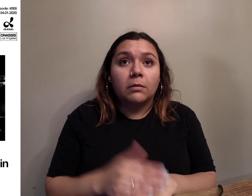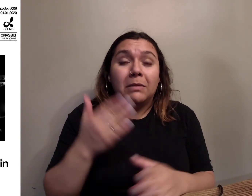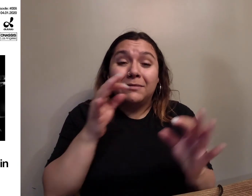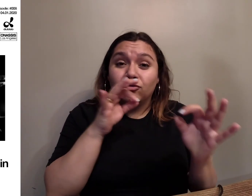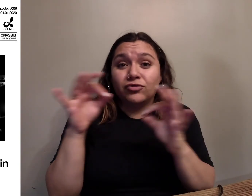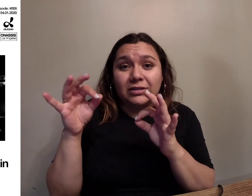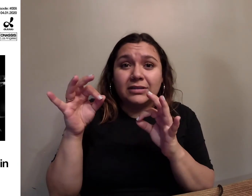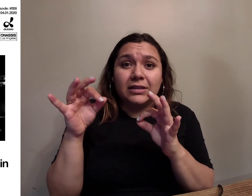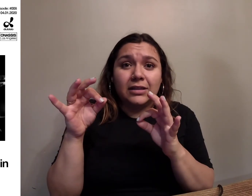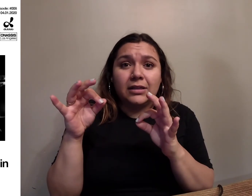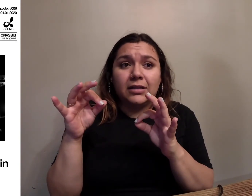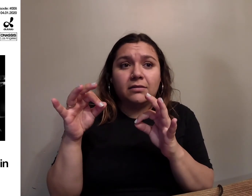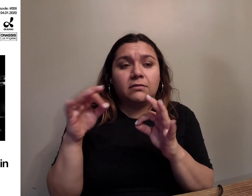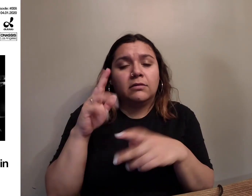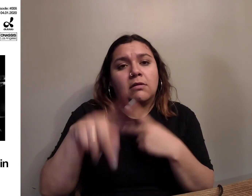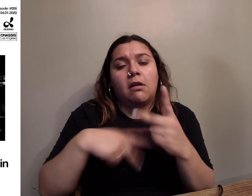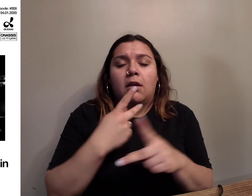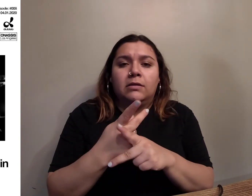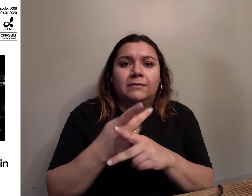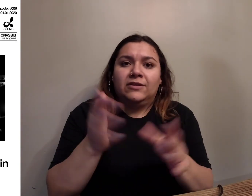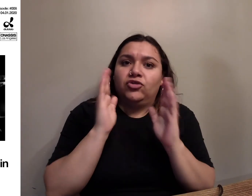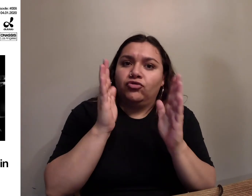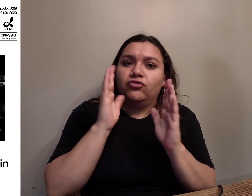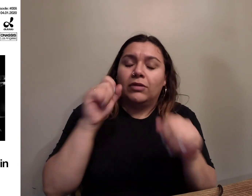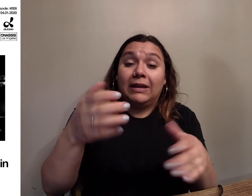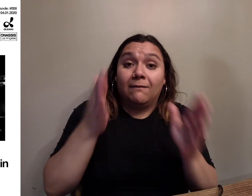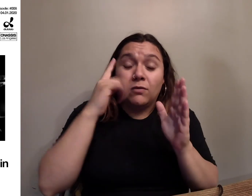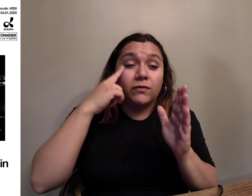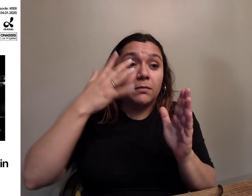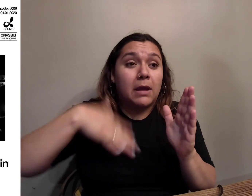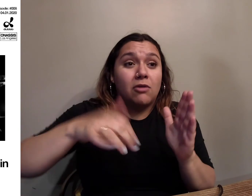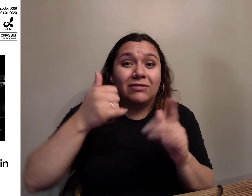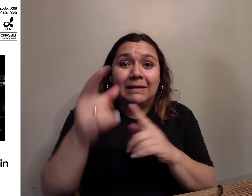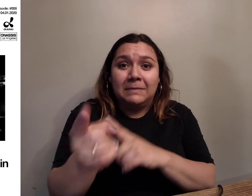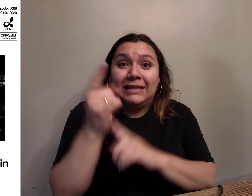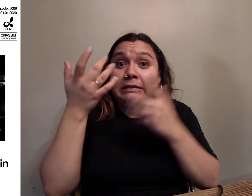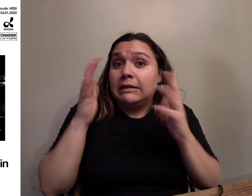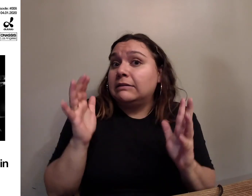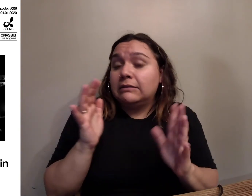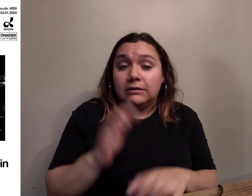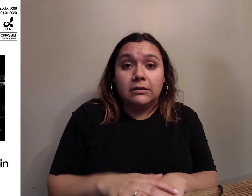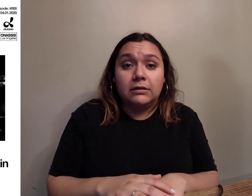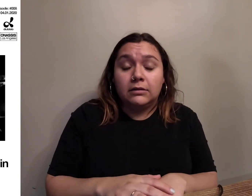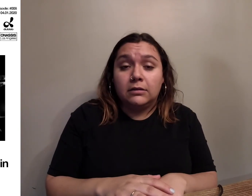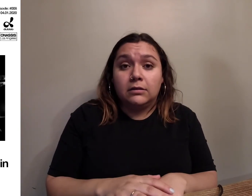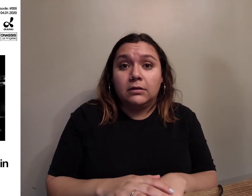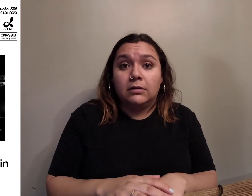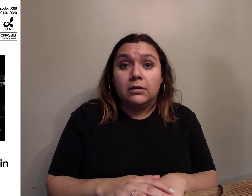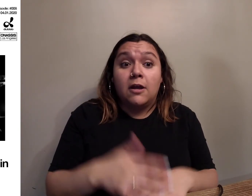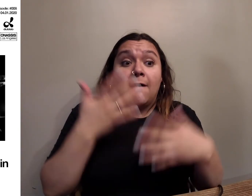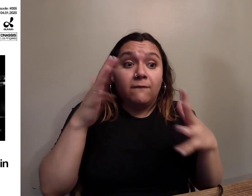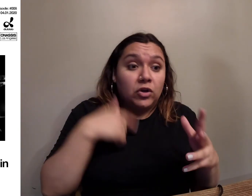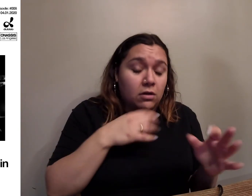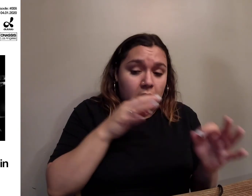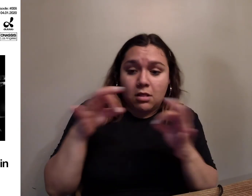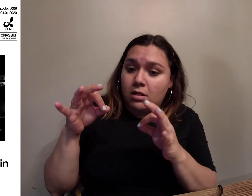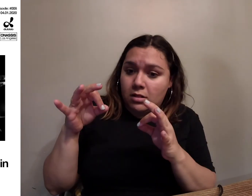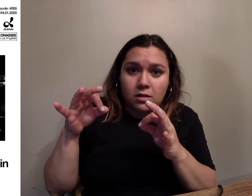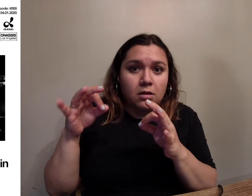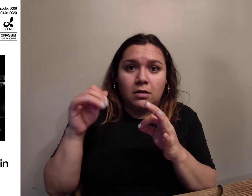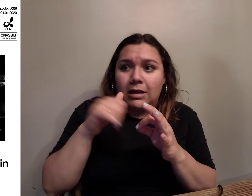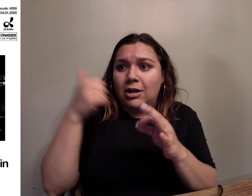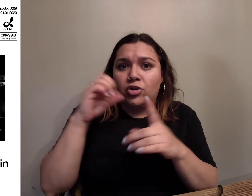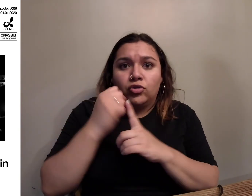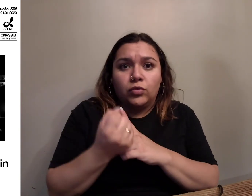distracted forms of attention. I can focus on something for 10 minutes and then suddenly I'm pulled somewhere else. There'll be a